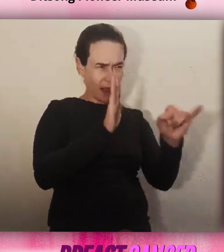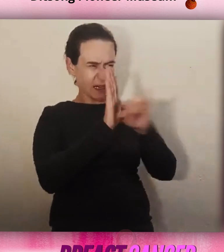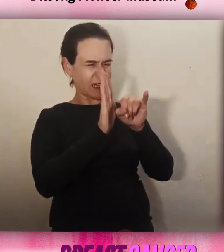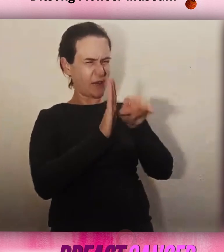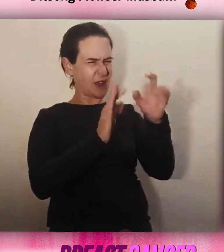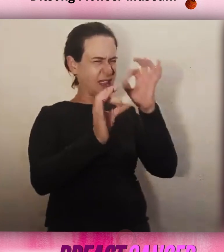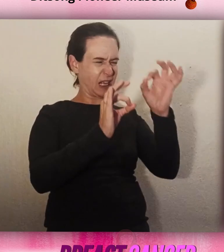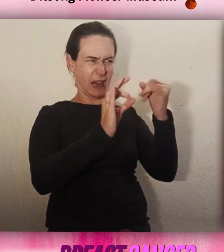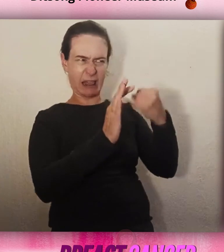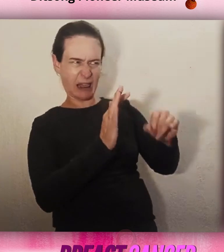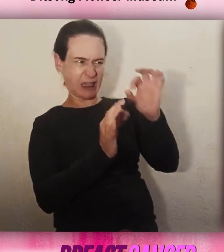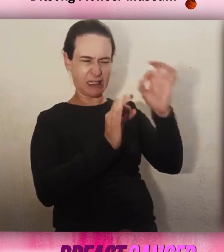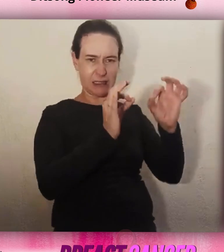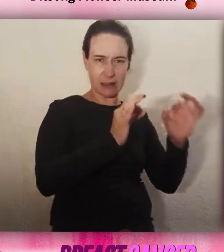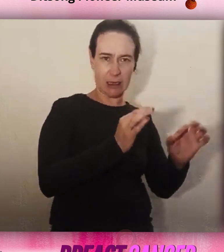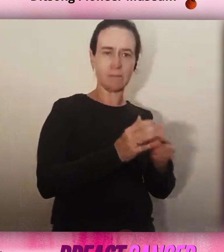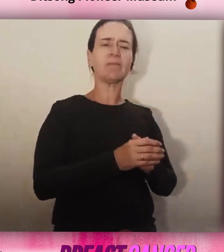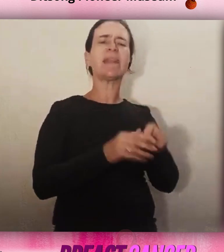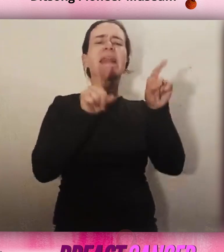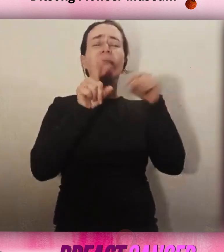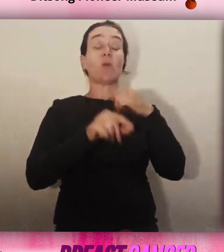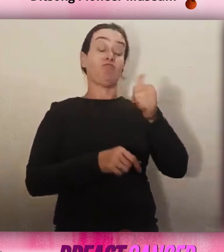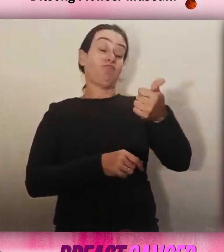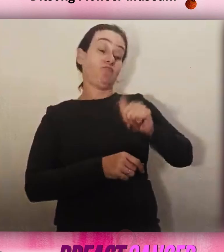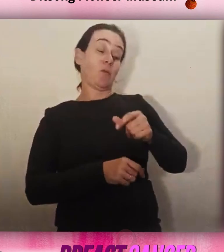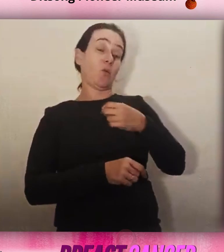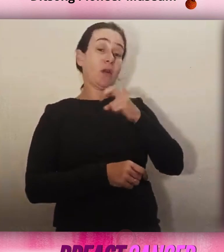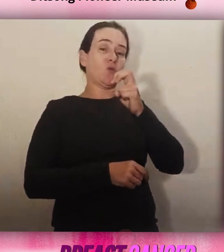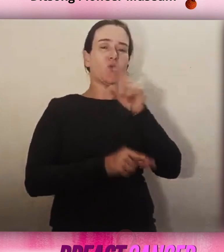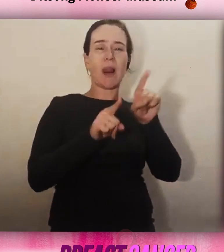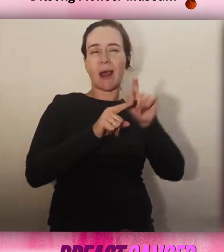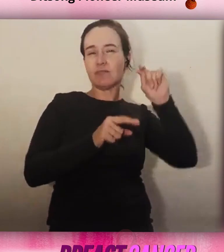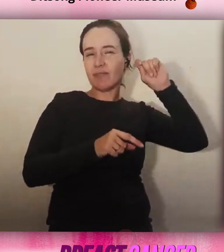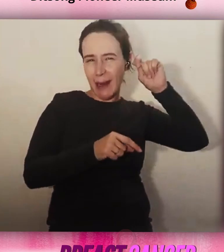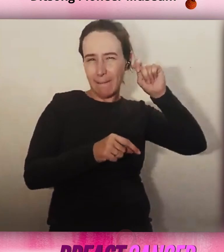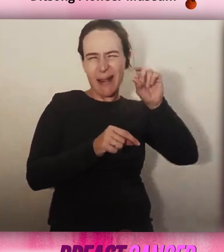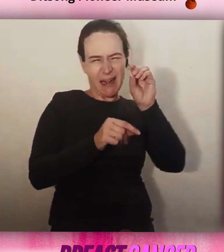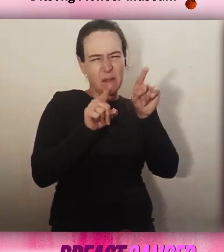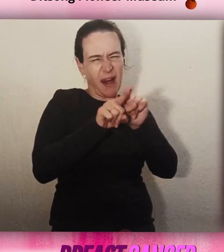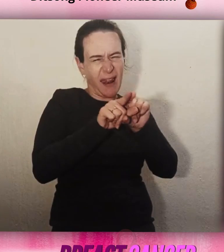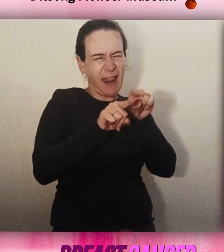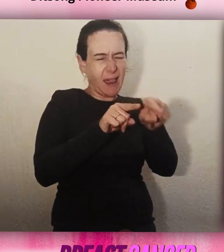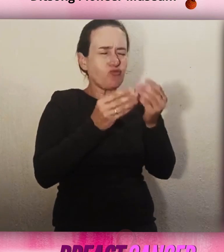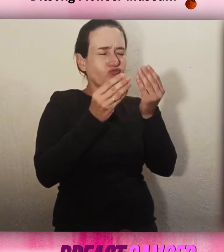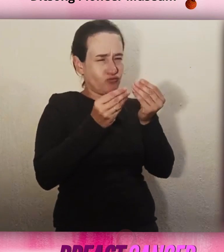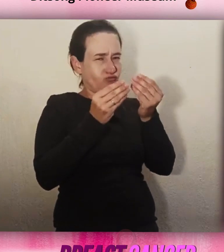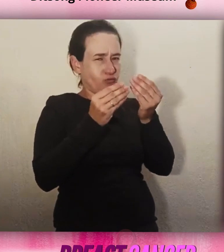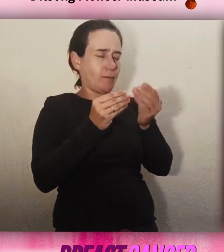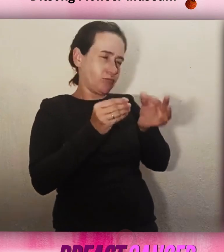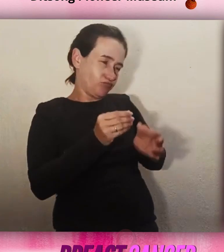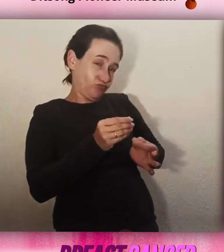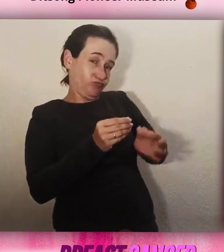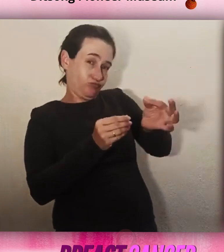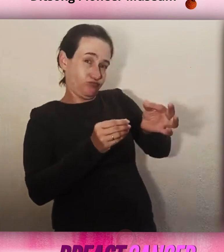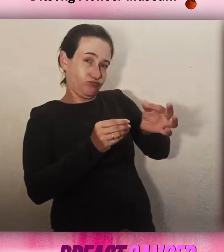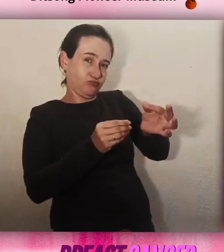cells are. So then we're going to Oh, use just a thin brush, you know, it's thin like a earbud. okay. Yes, and it has little That sounds bristles, safe. very